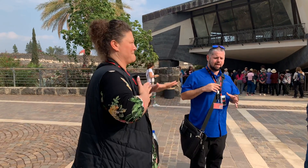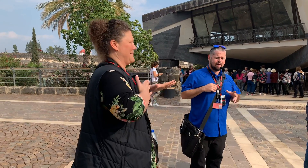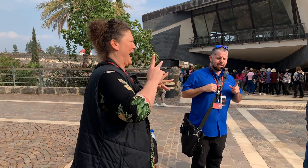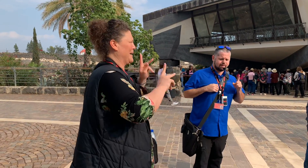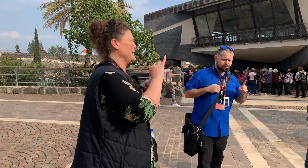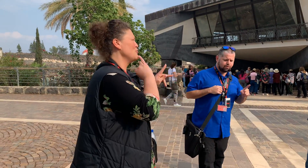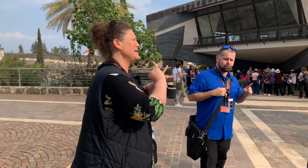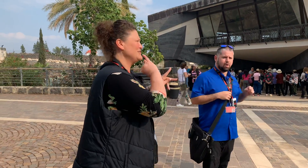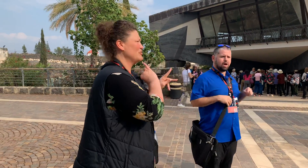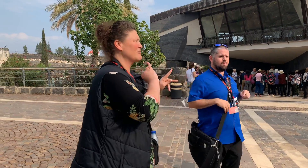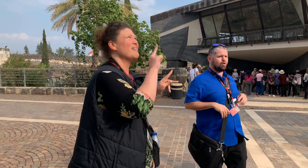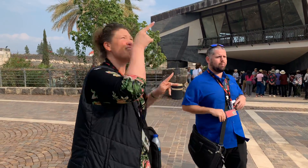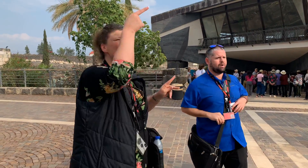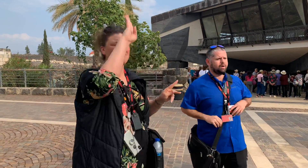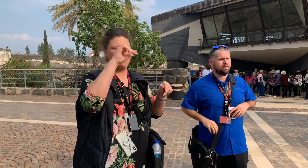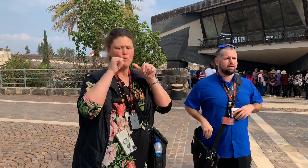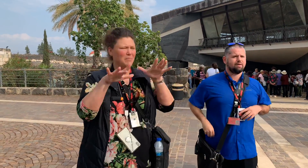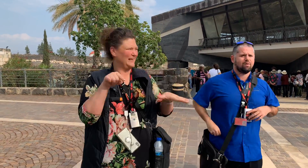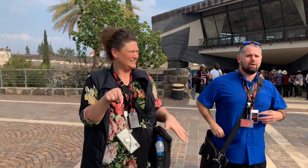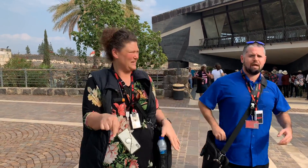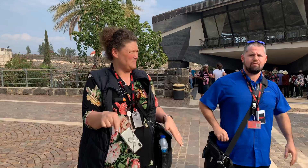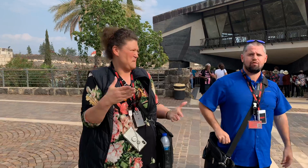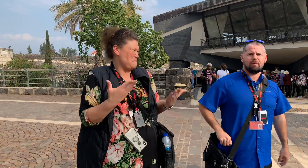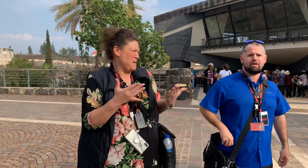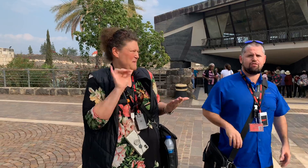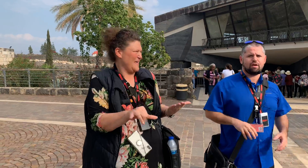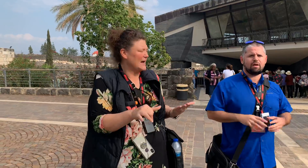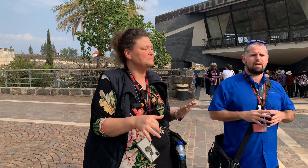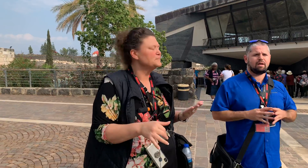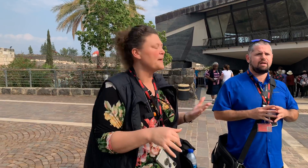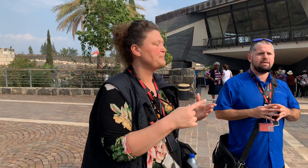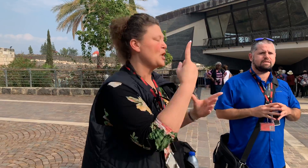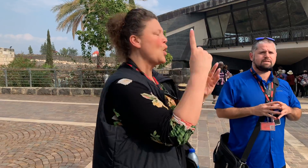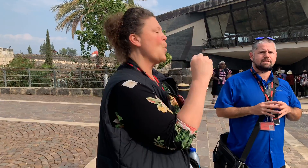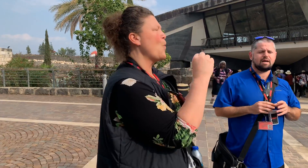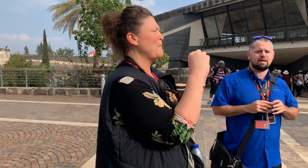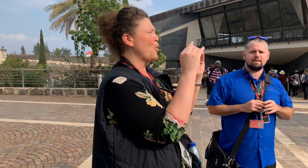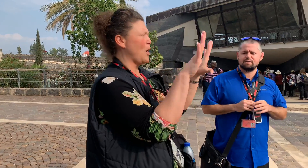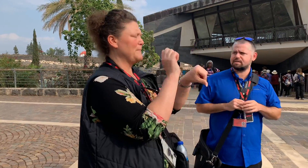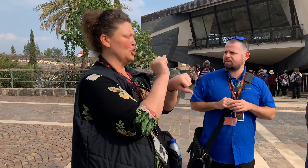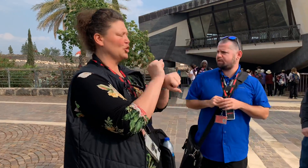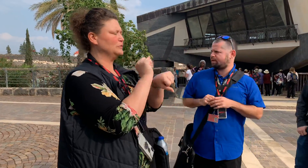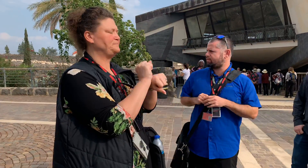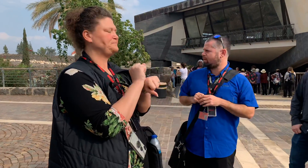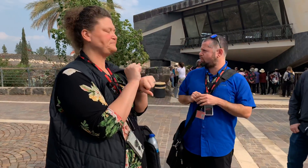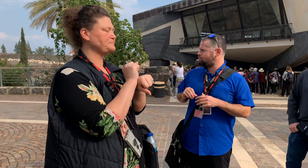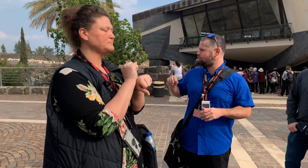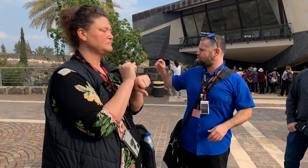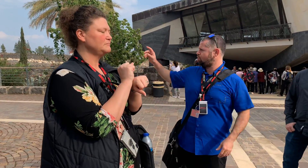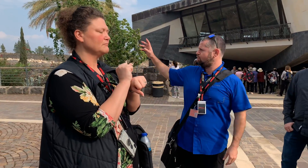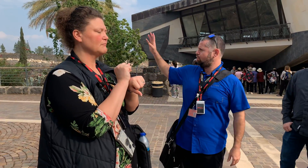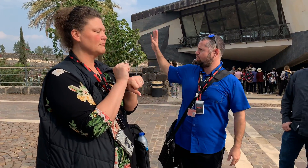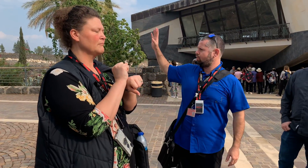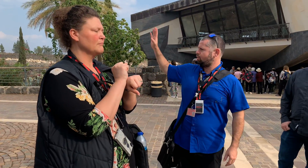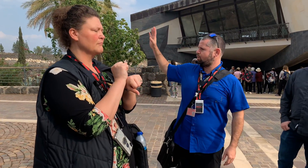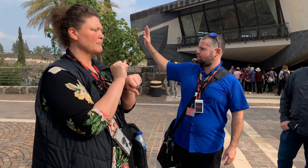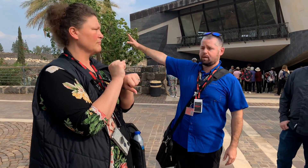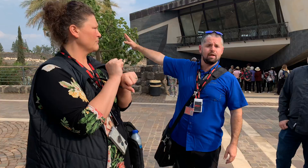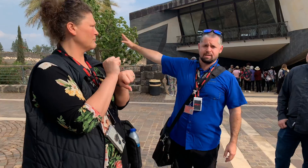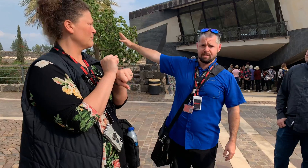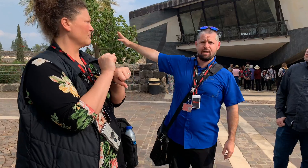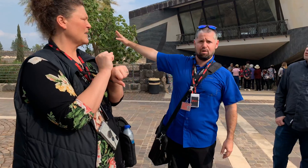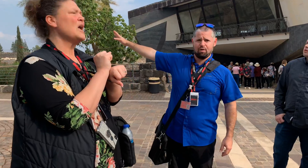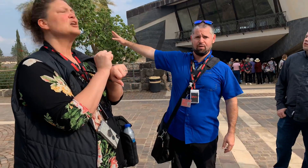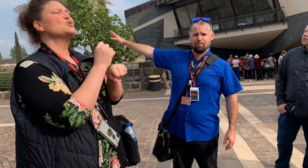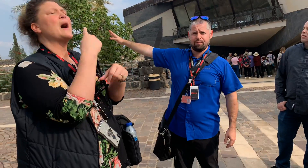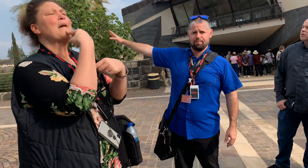Guys, there is one more miracle that I would like to mention, and this is something that I will do